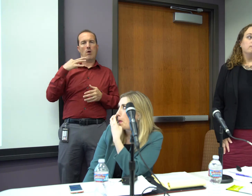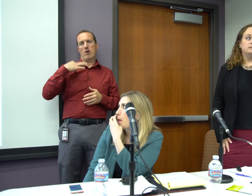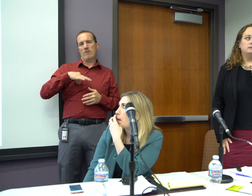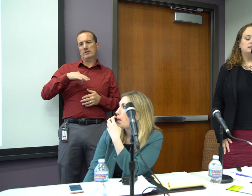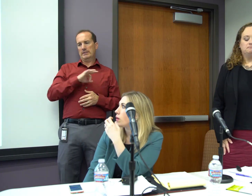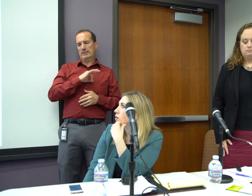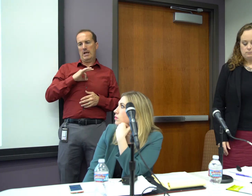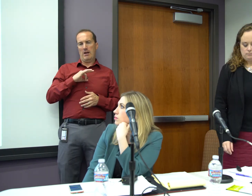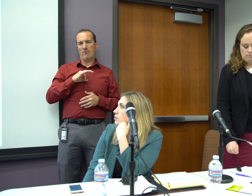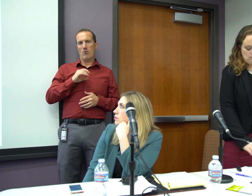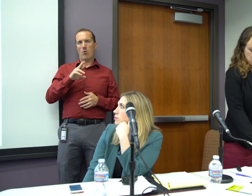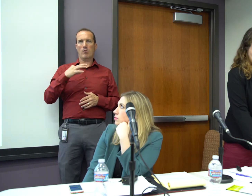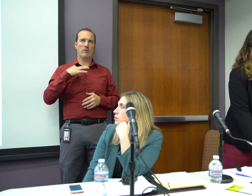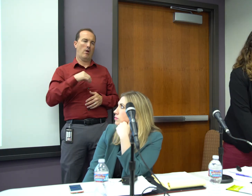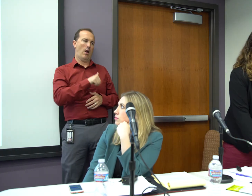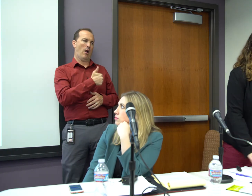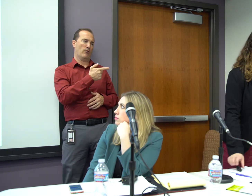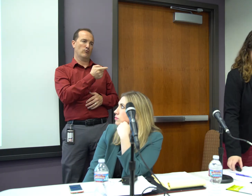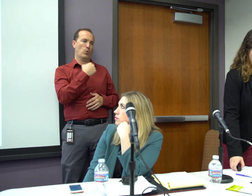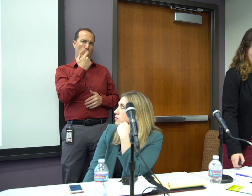of other residents?